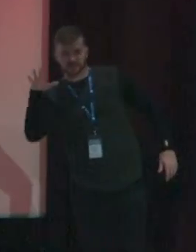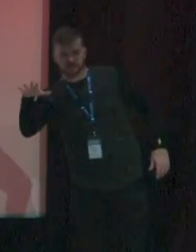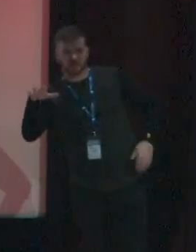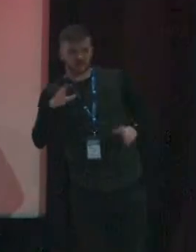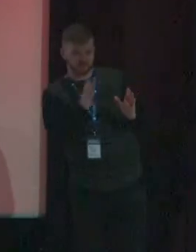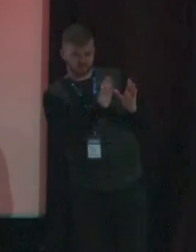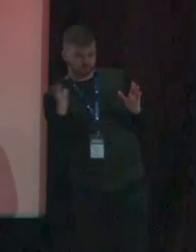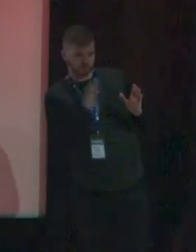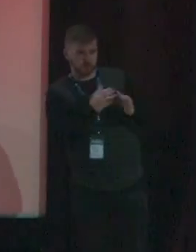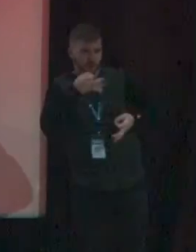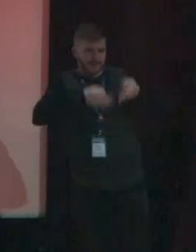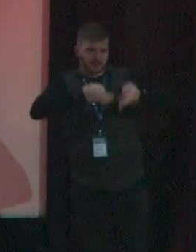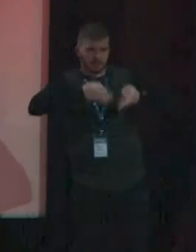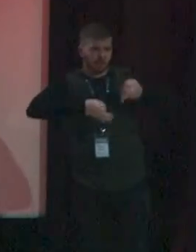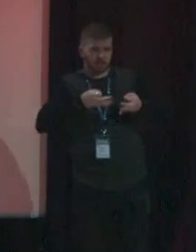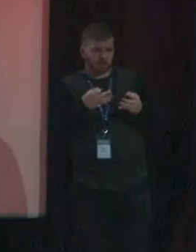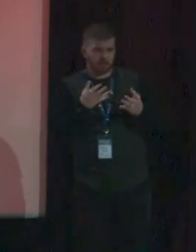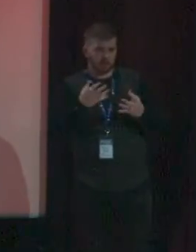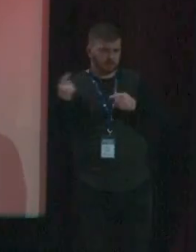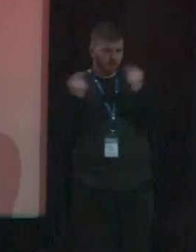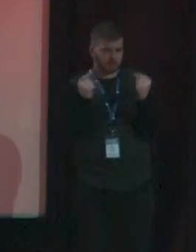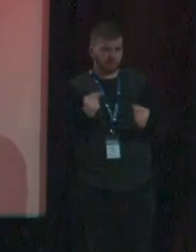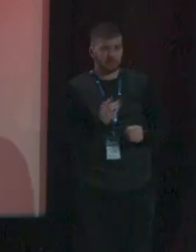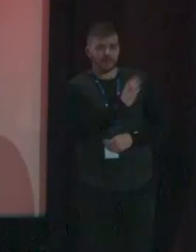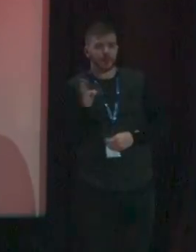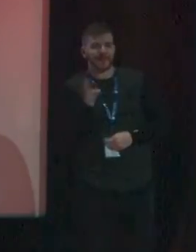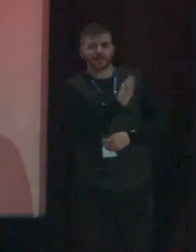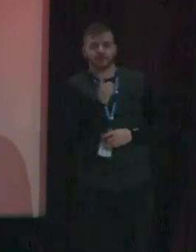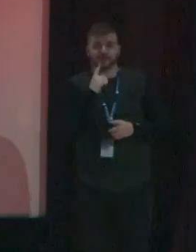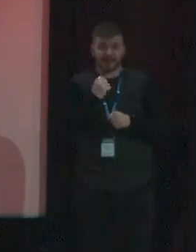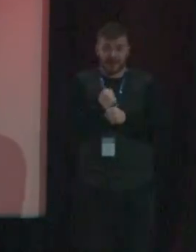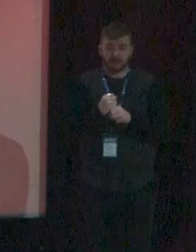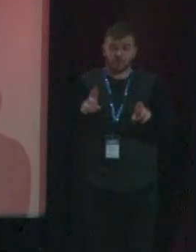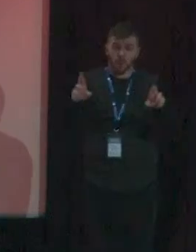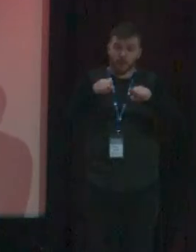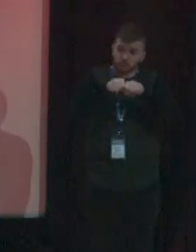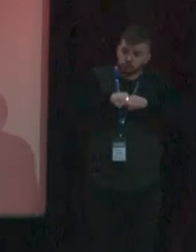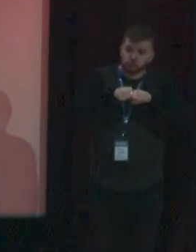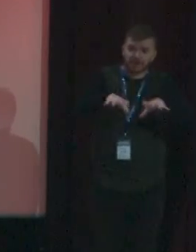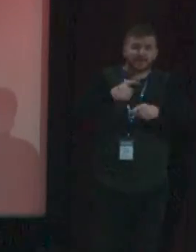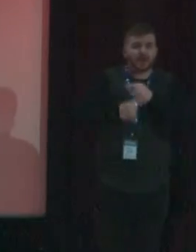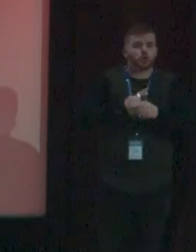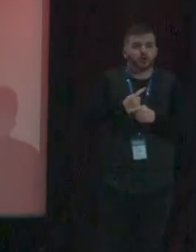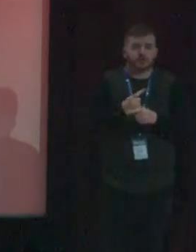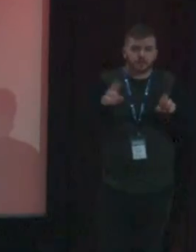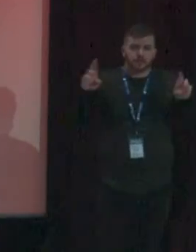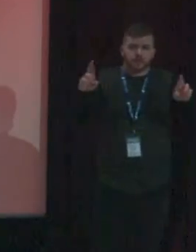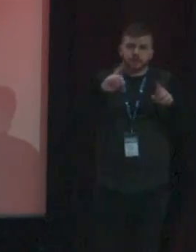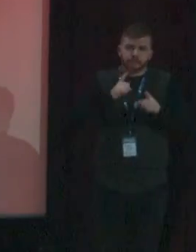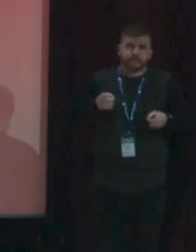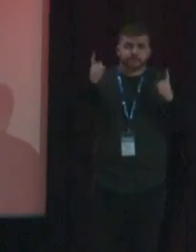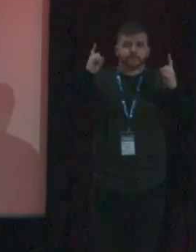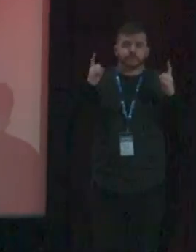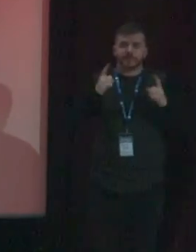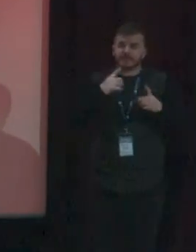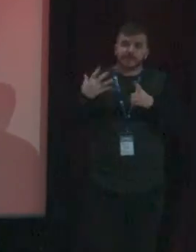sorts of fascinating political upheaval in between. And it's a game we're working on at the moment. We hope to release next year. Fingers crossed. Of course, now I've